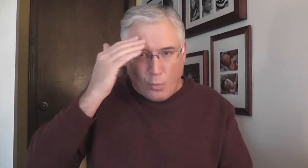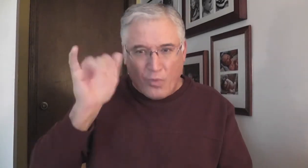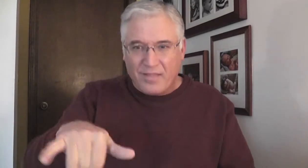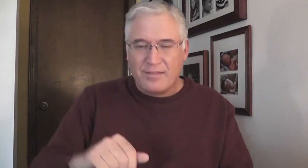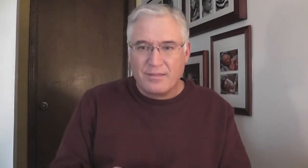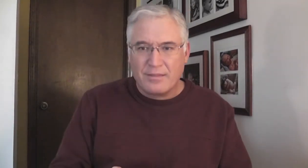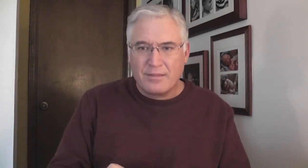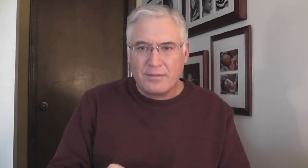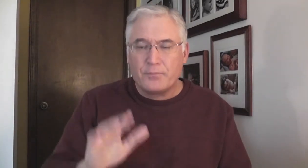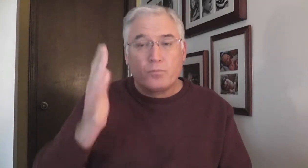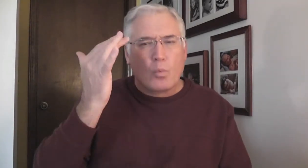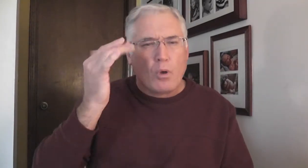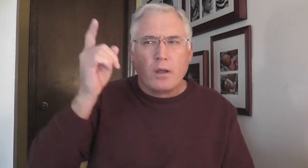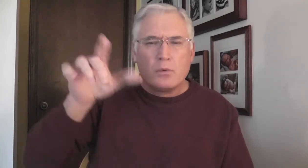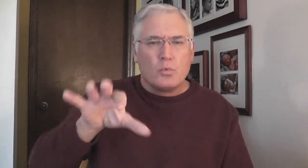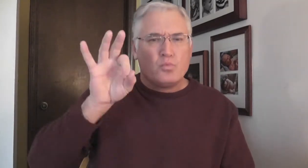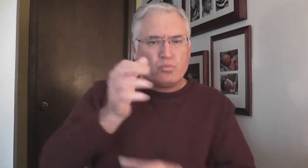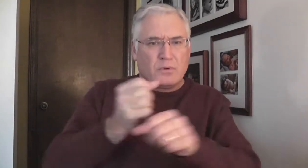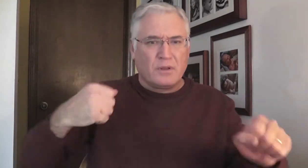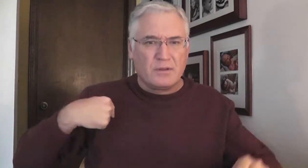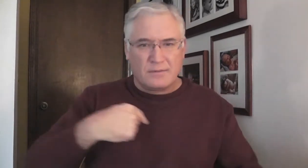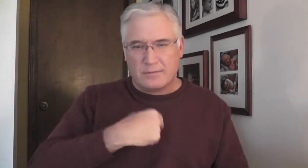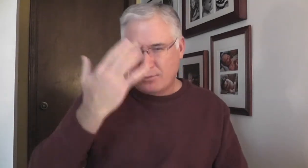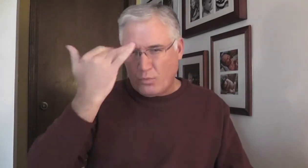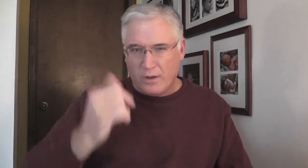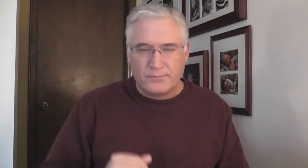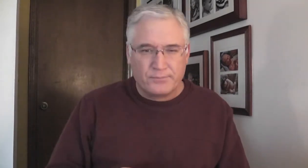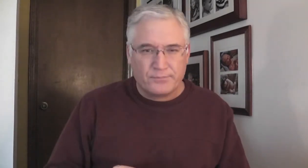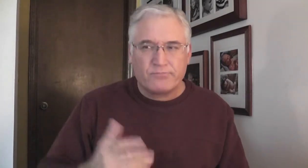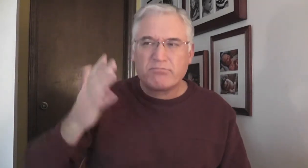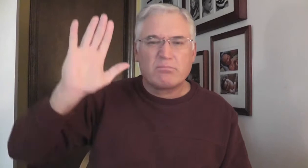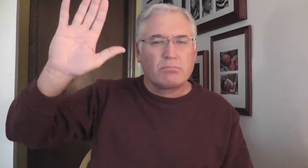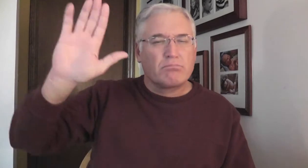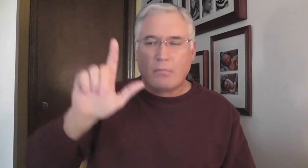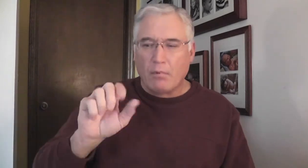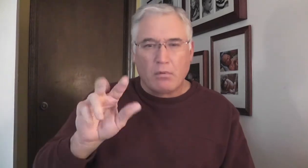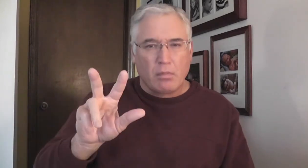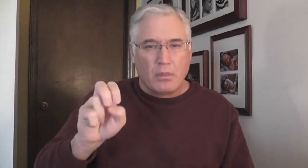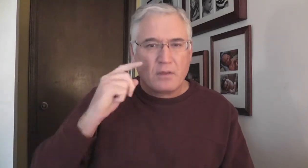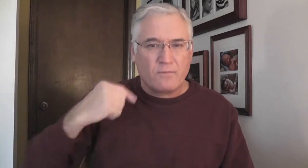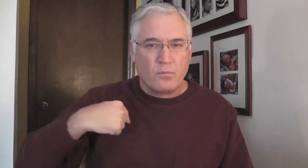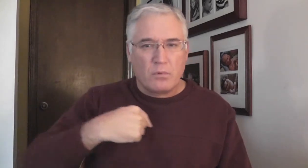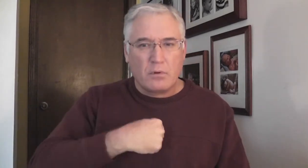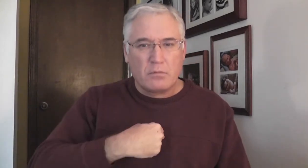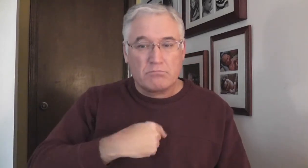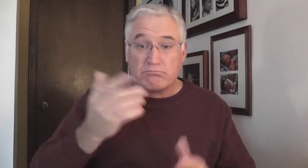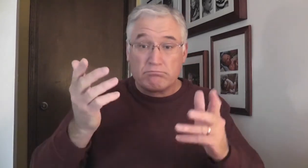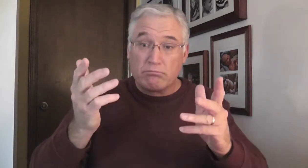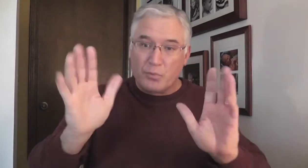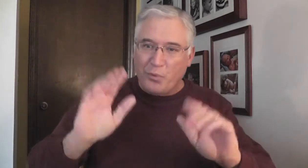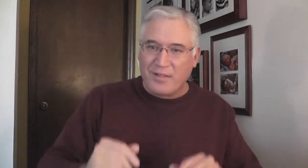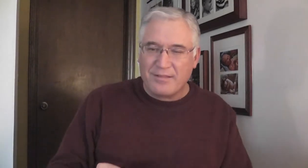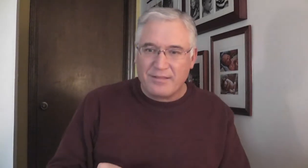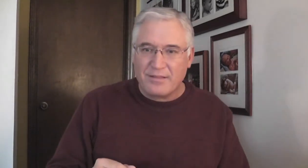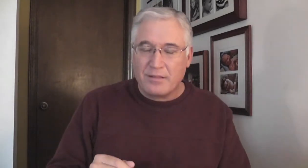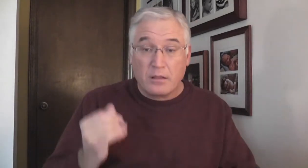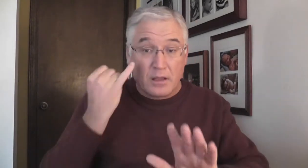worthy, and they knew that. Why did God choose to save us? It's because he loves us. That's